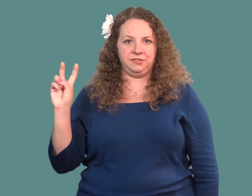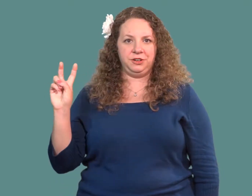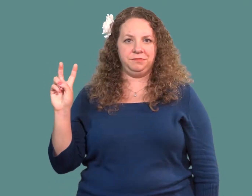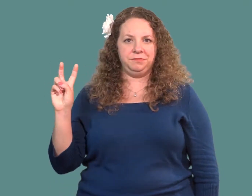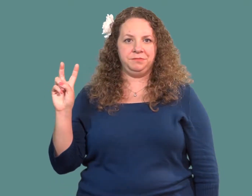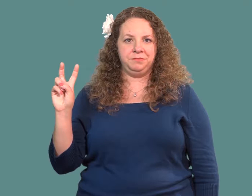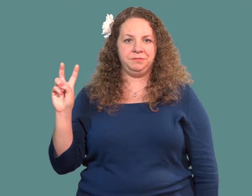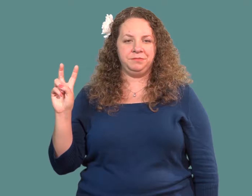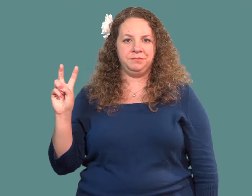transfer.